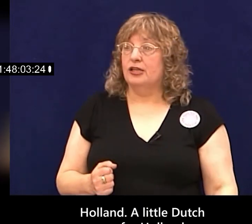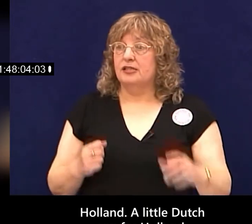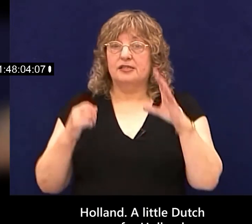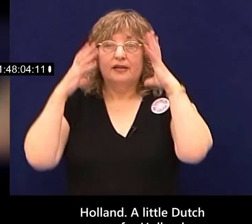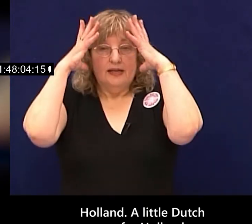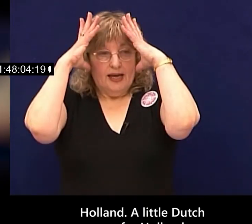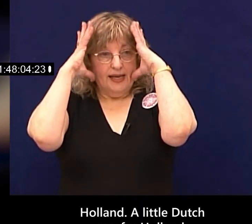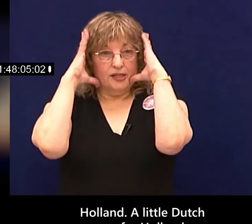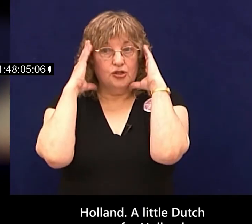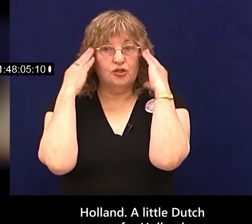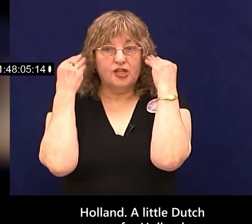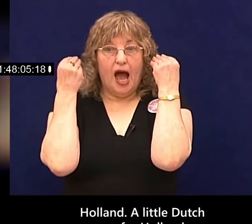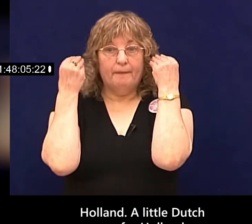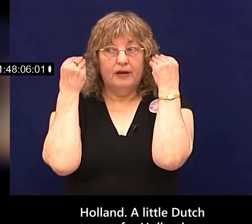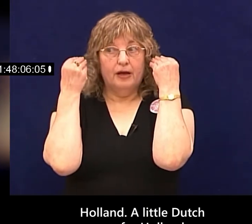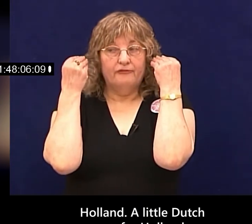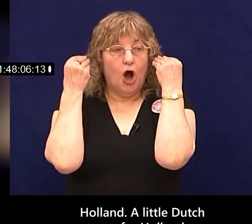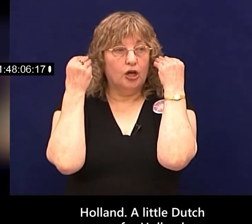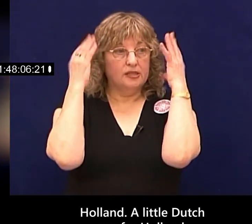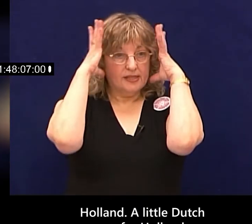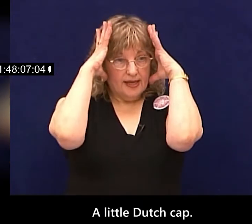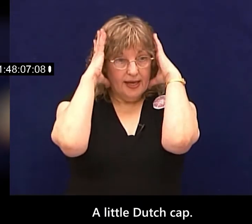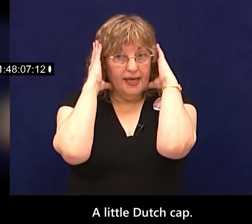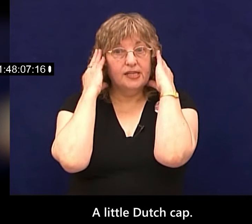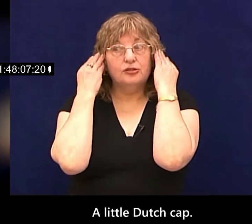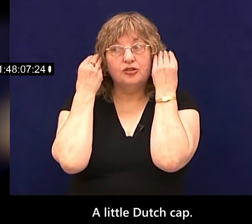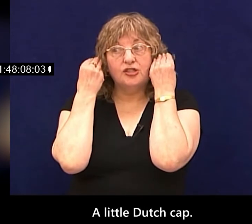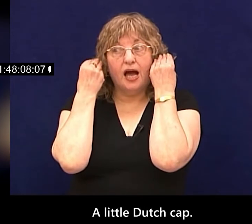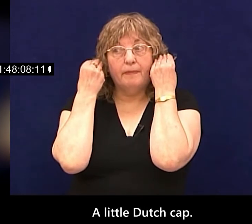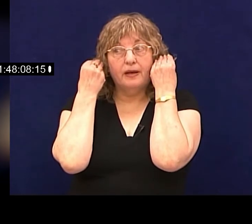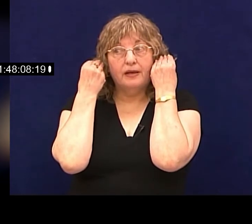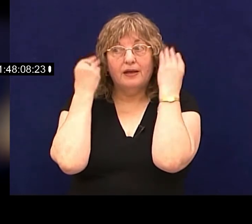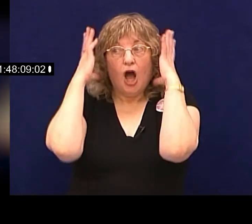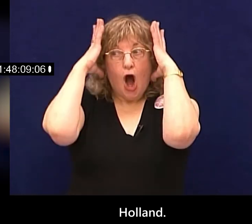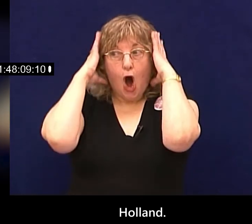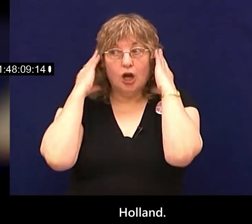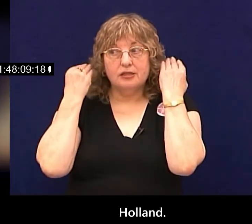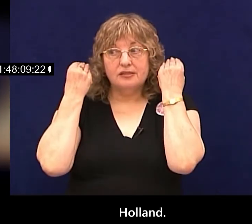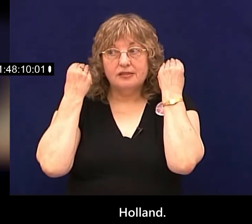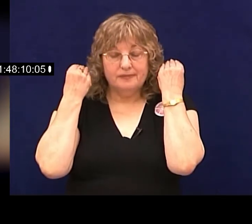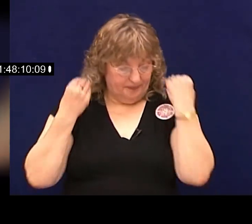Holland. A little Dutch cap for Holland. A little Dutch cap. Holland.